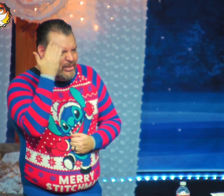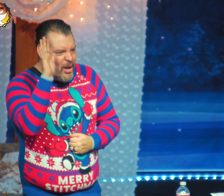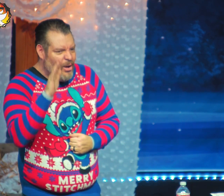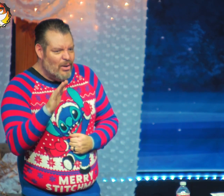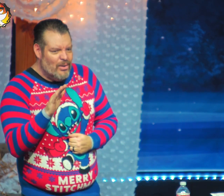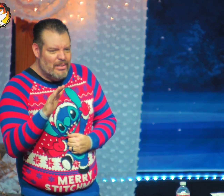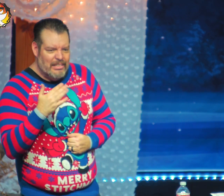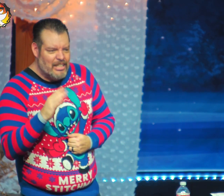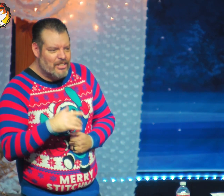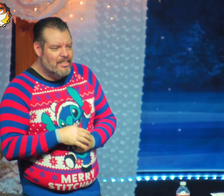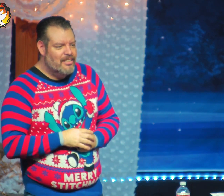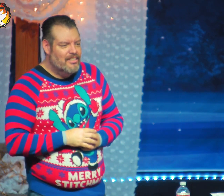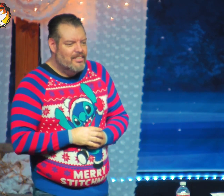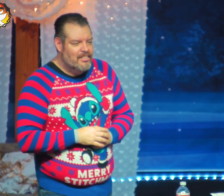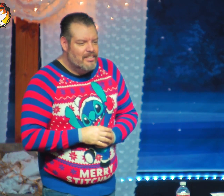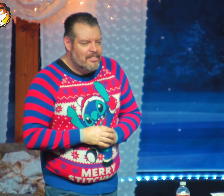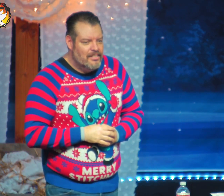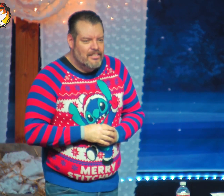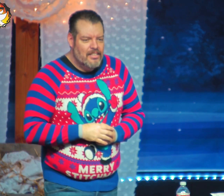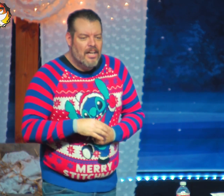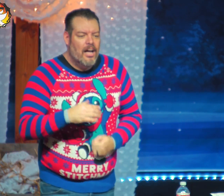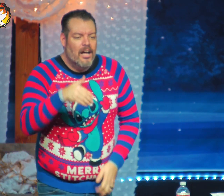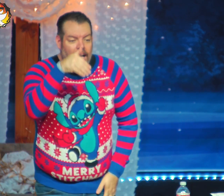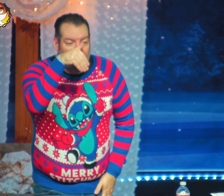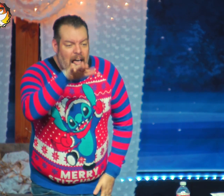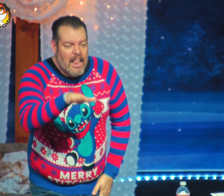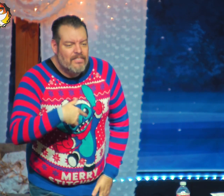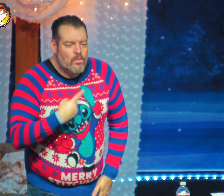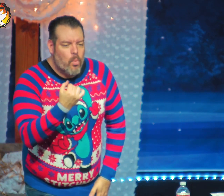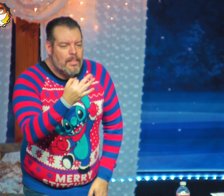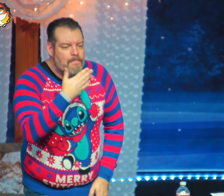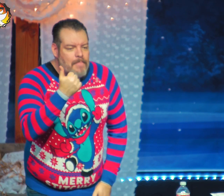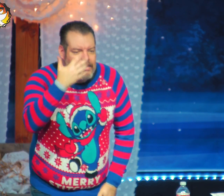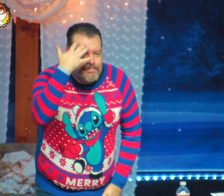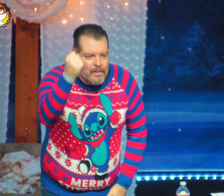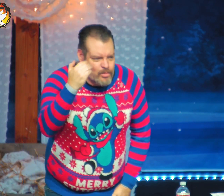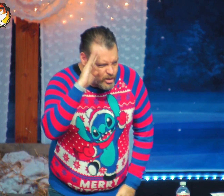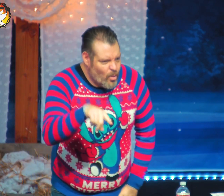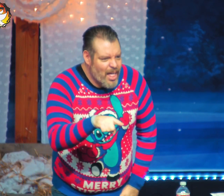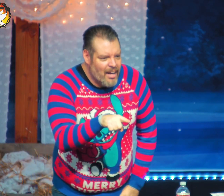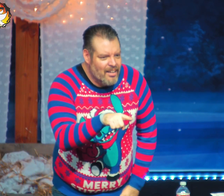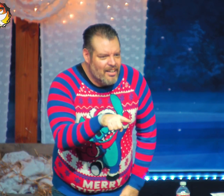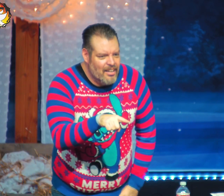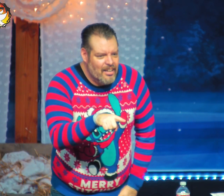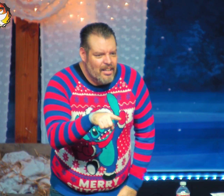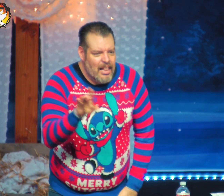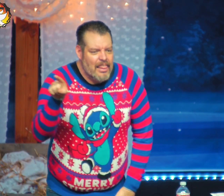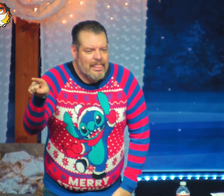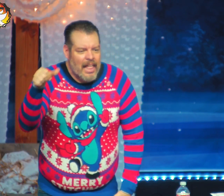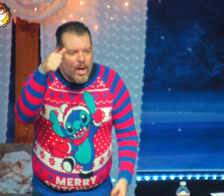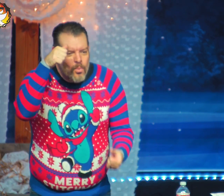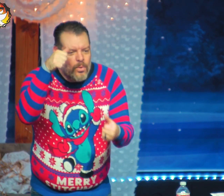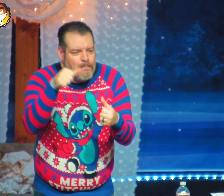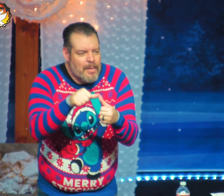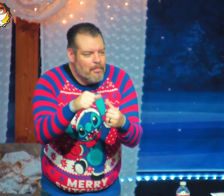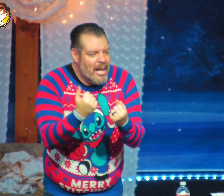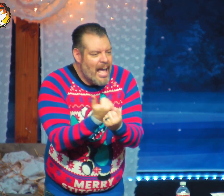do? Don't forget God is there. We need reminders. And why is there an elephant here?